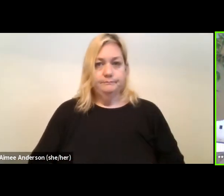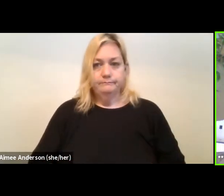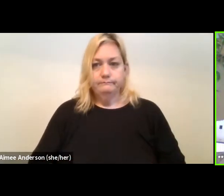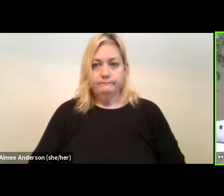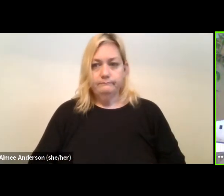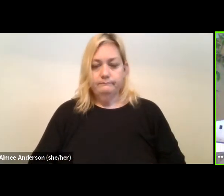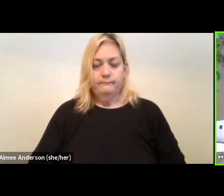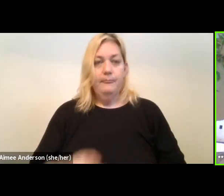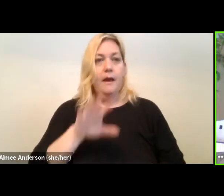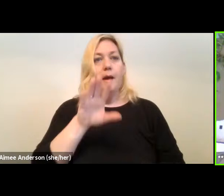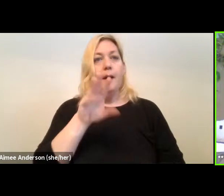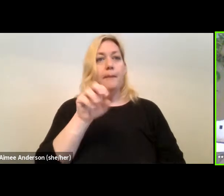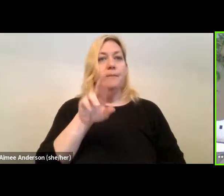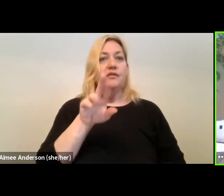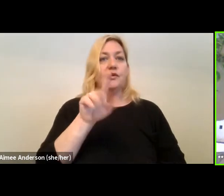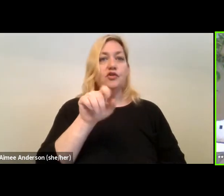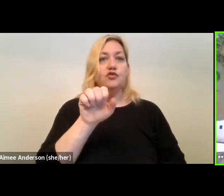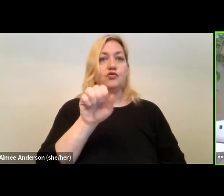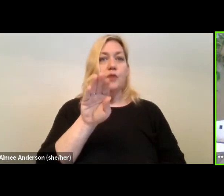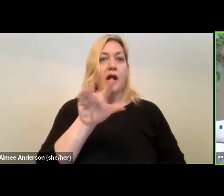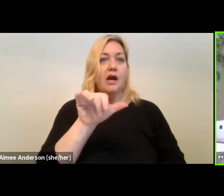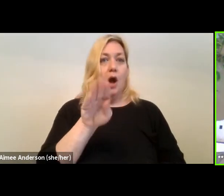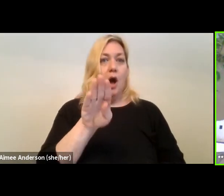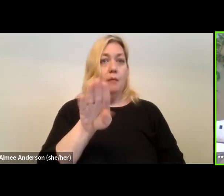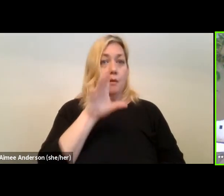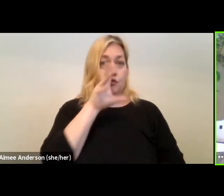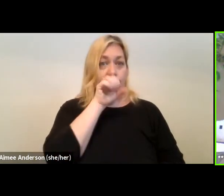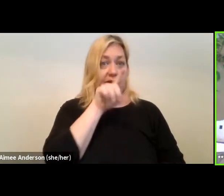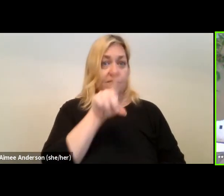So, Mr. Tregub, I'm assuming you have a question?